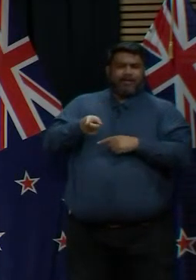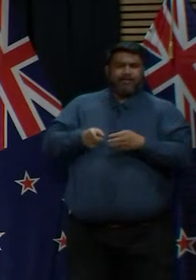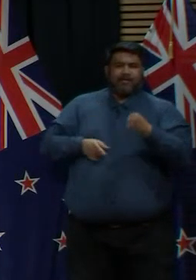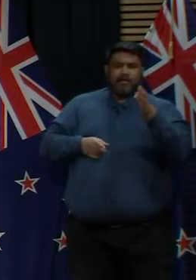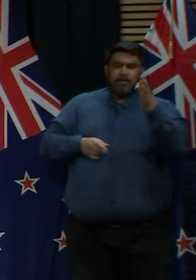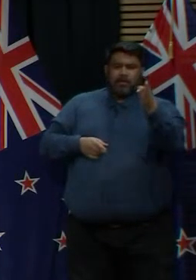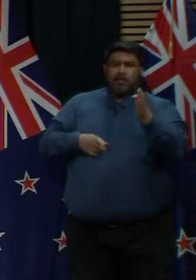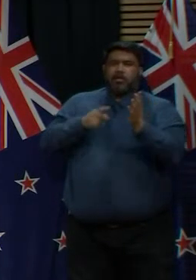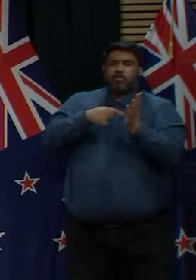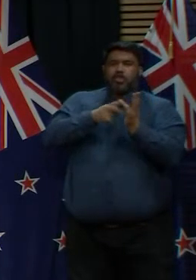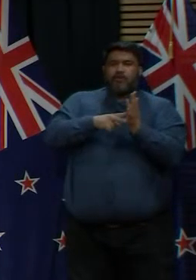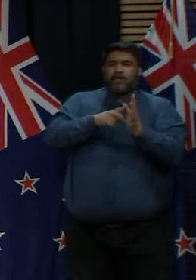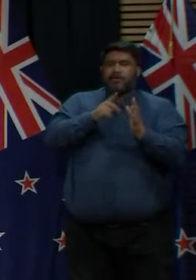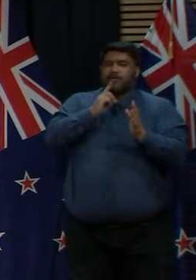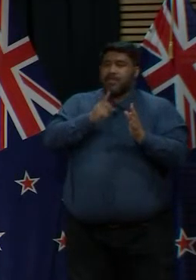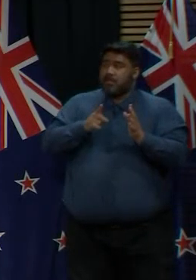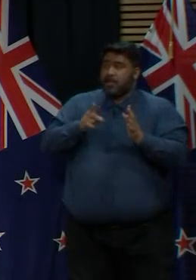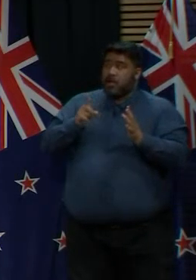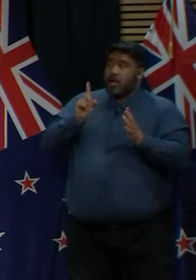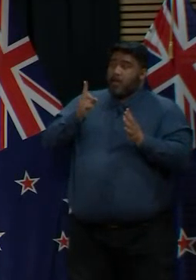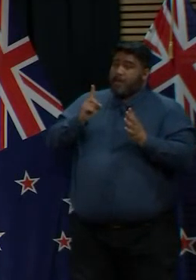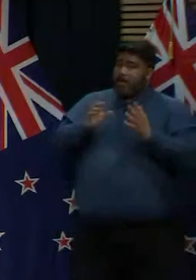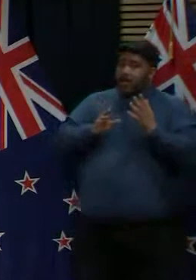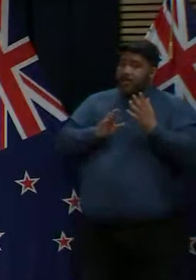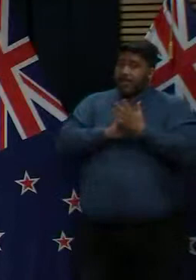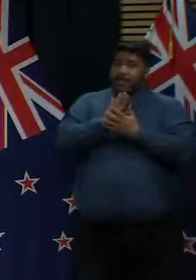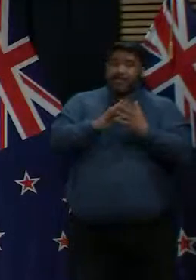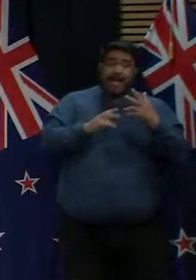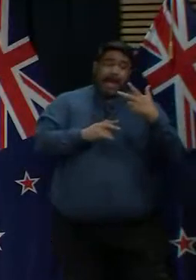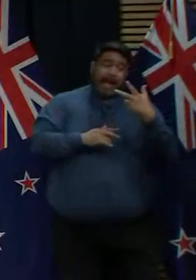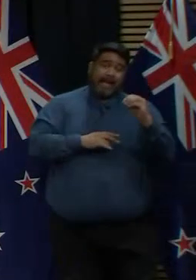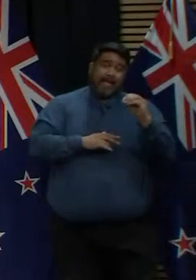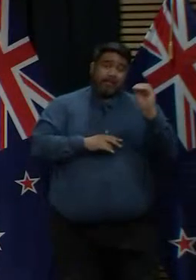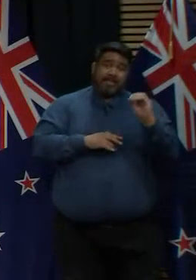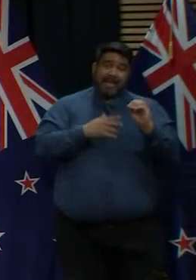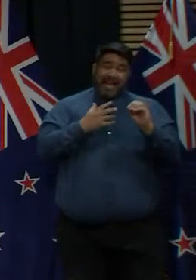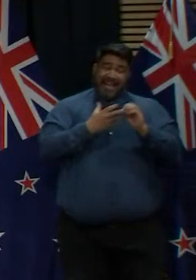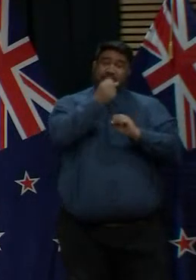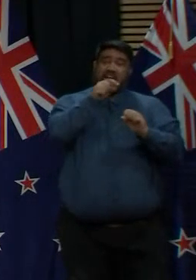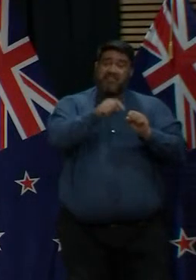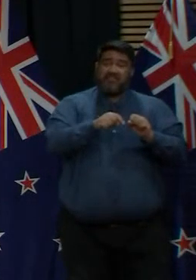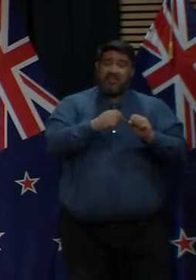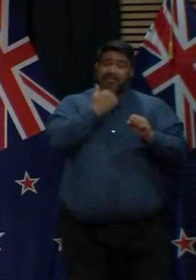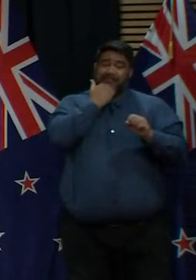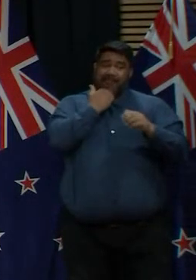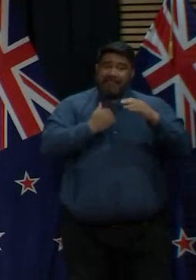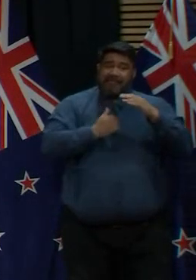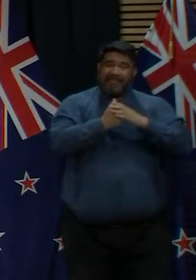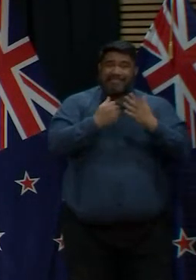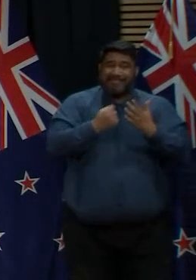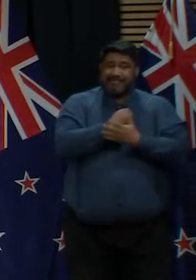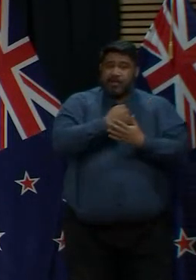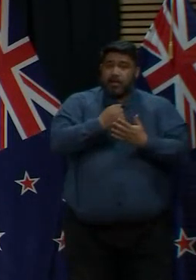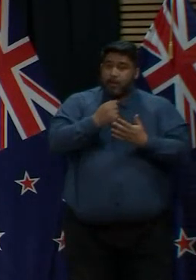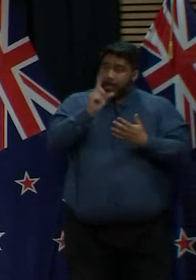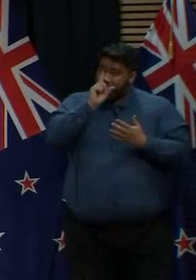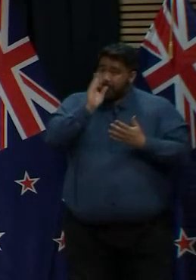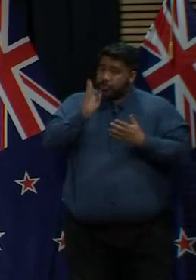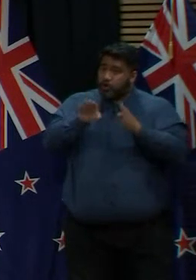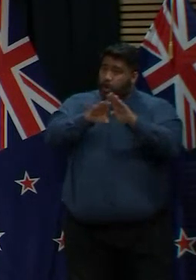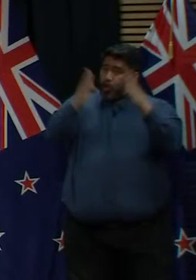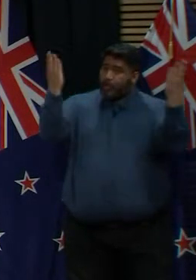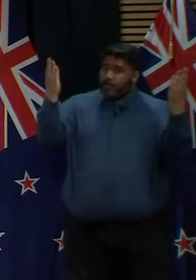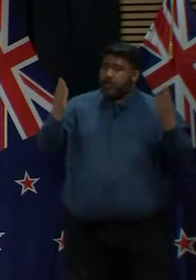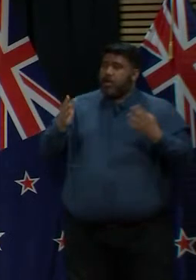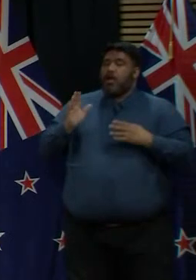it mean it's a no to opening up at 80%? Look, what you might be distinguishing between then is we've got obviously our